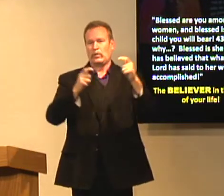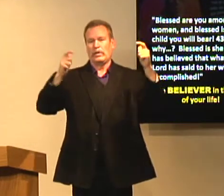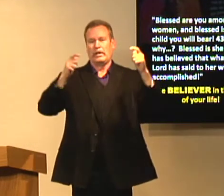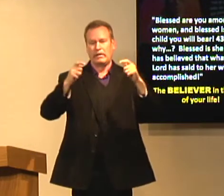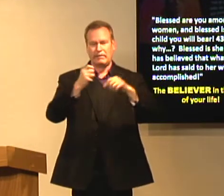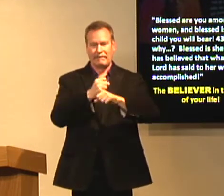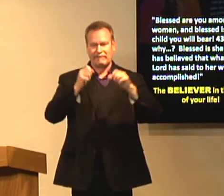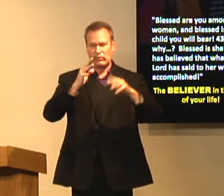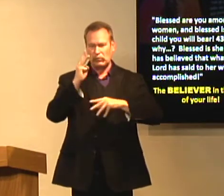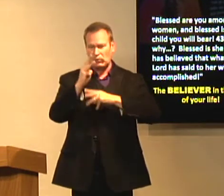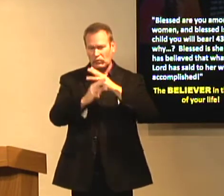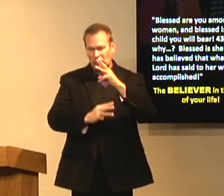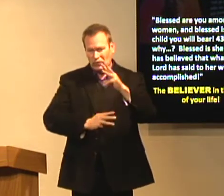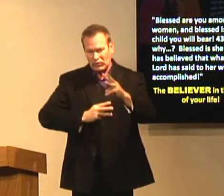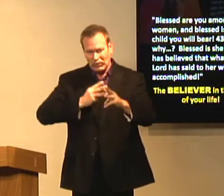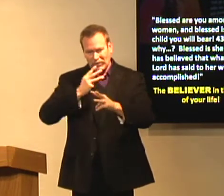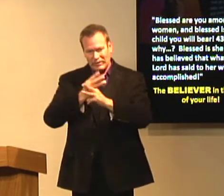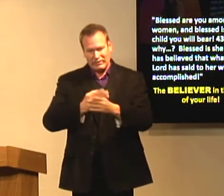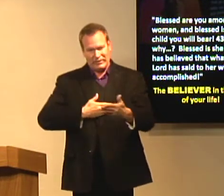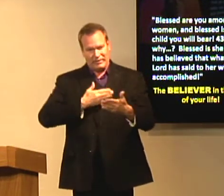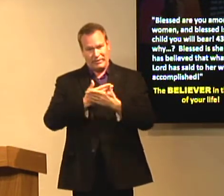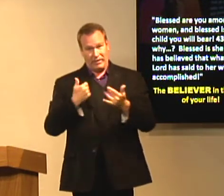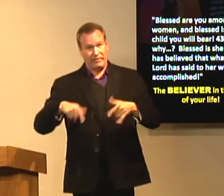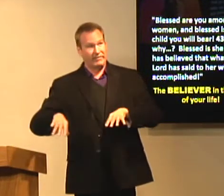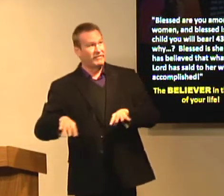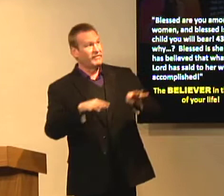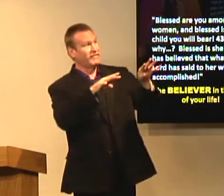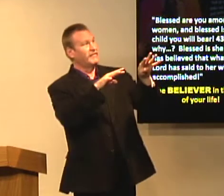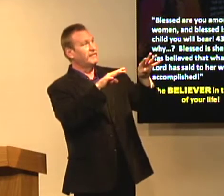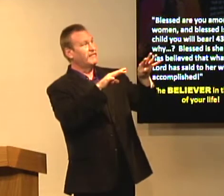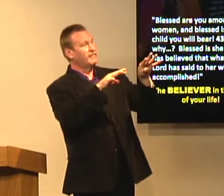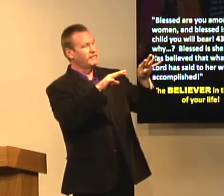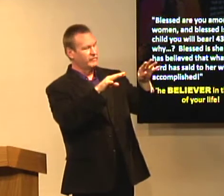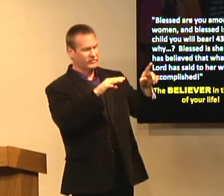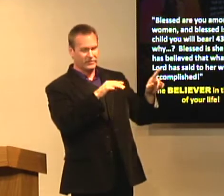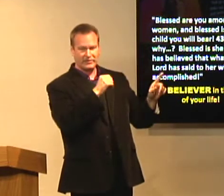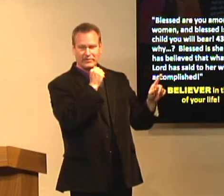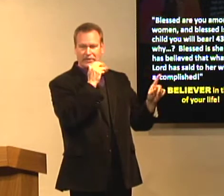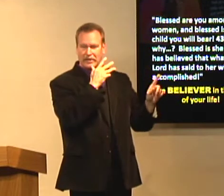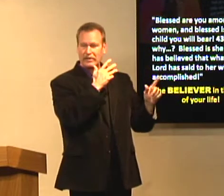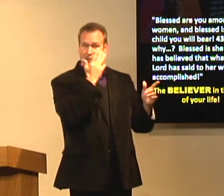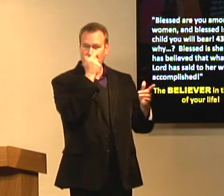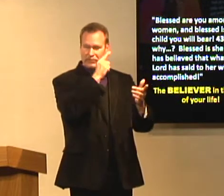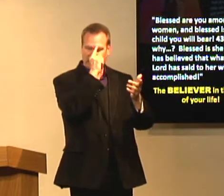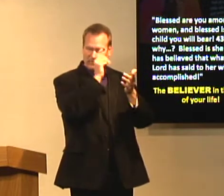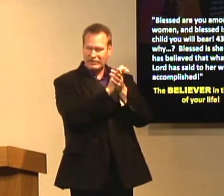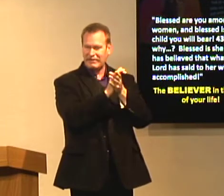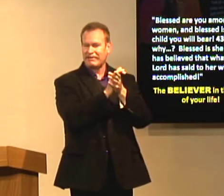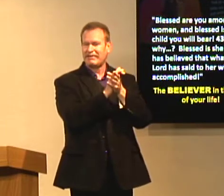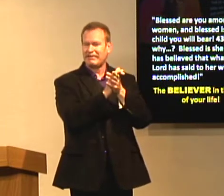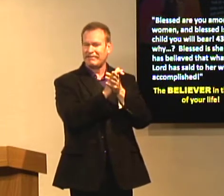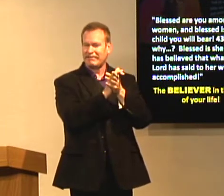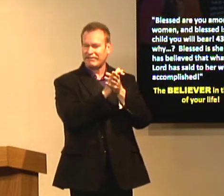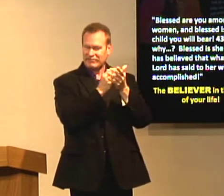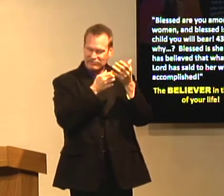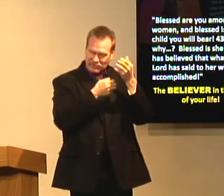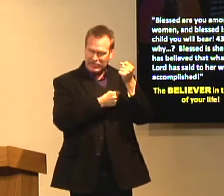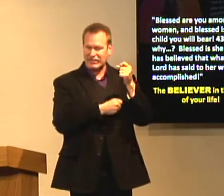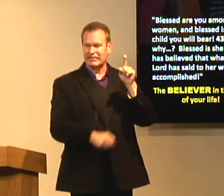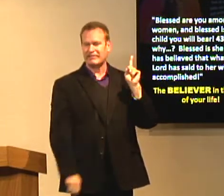Jesus. And he was the great Savior of the world that all of us turn to right now when we